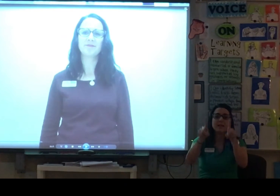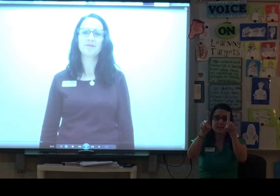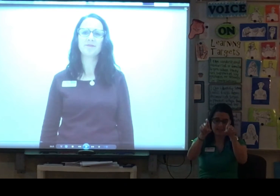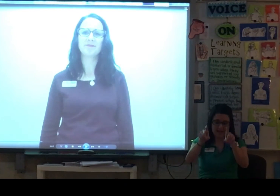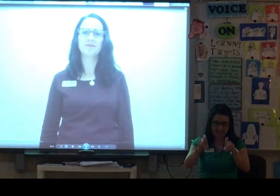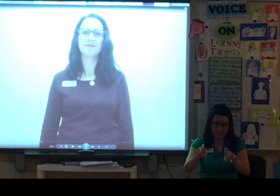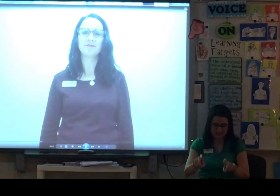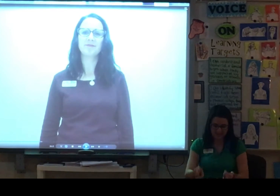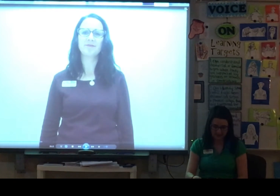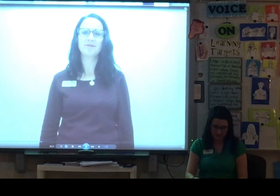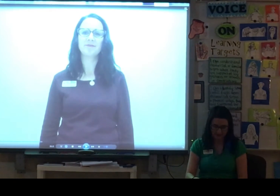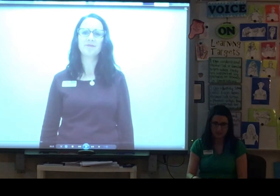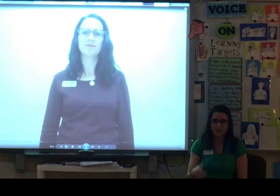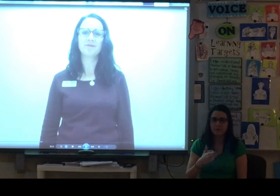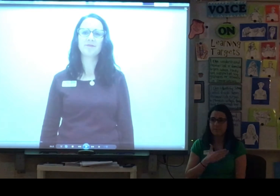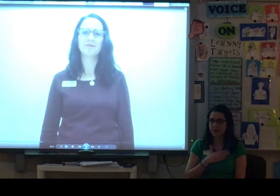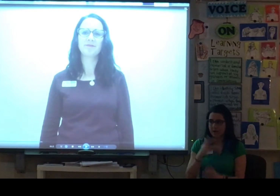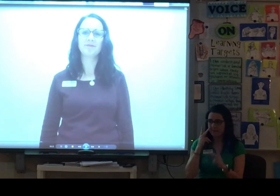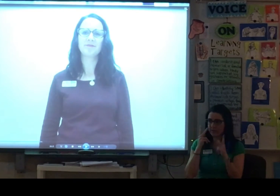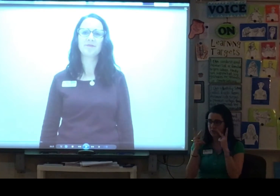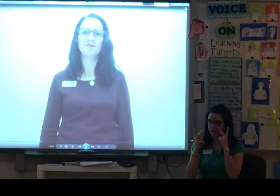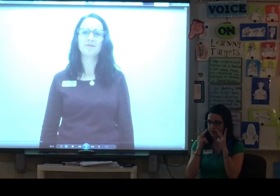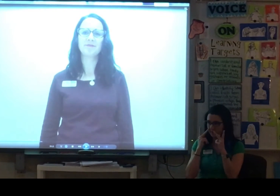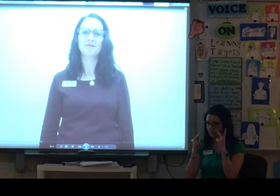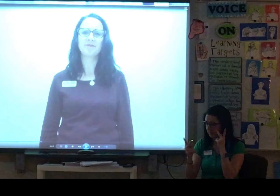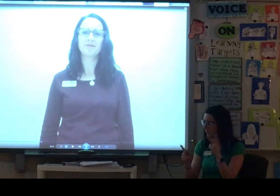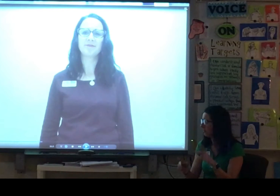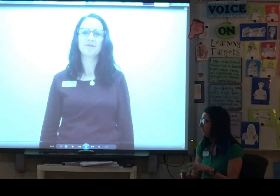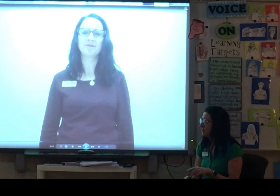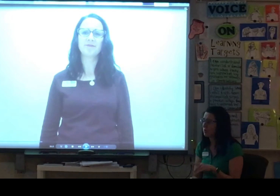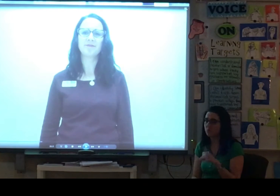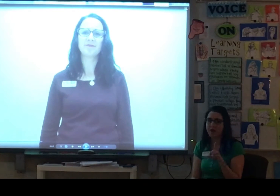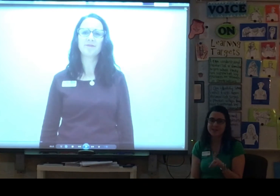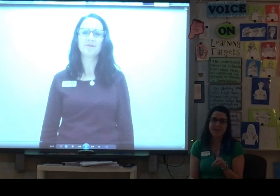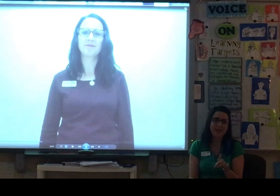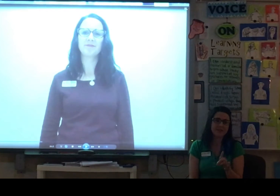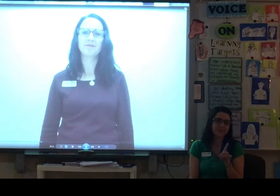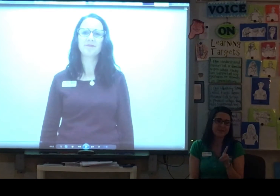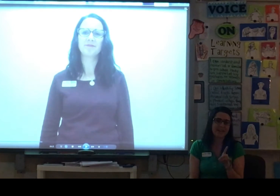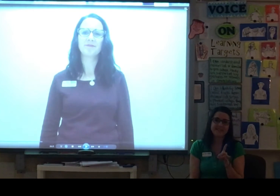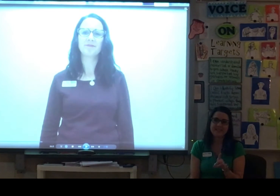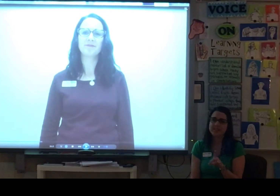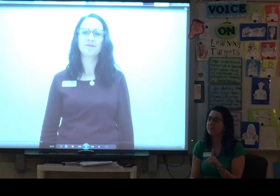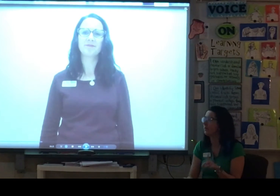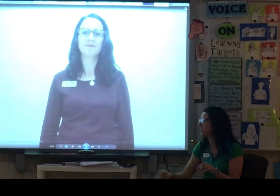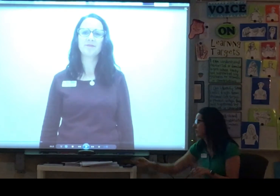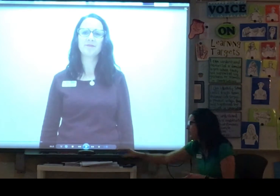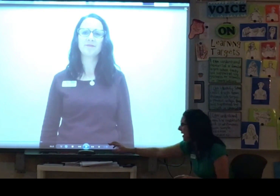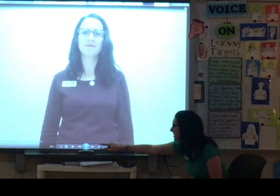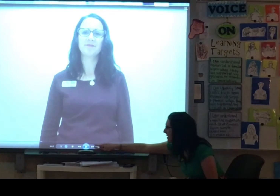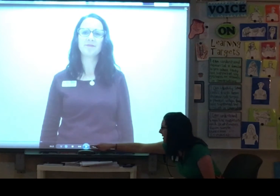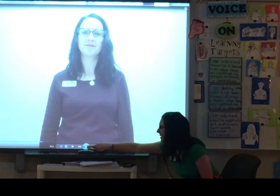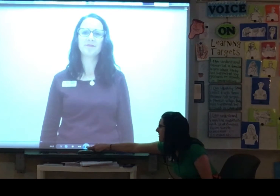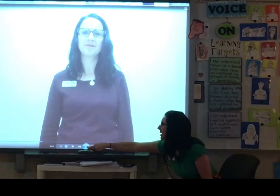Tested. Tested my vision. So not test, but tested because it was past tense.